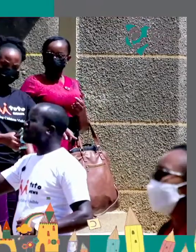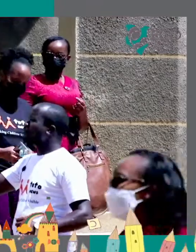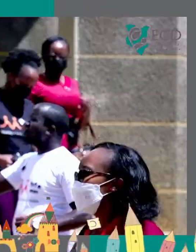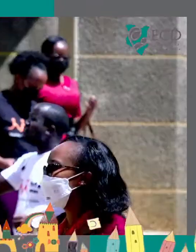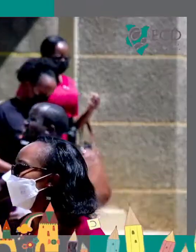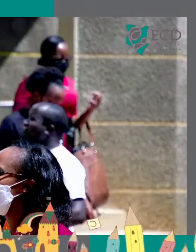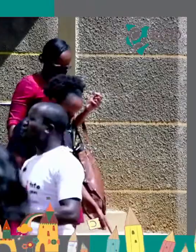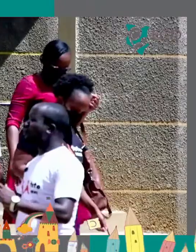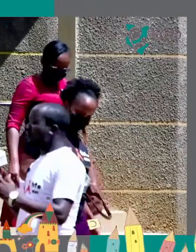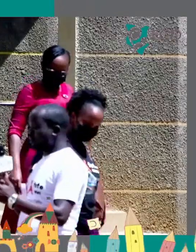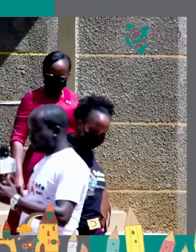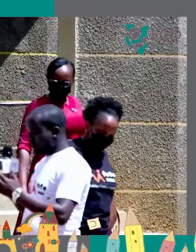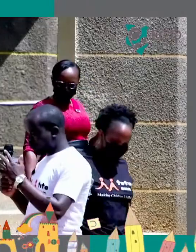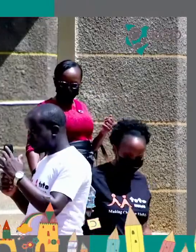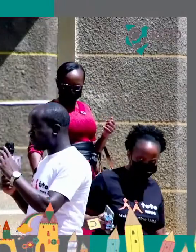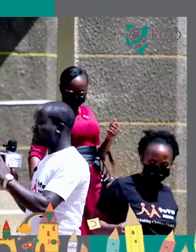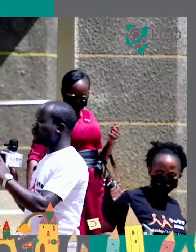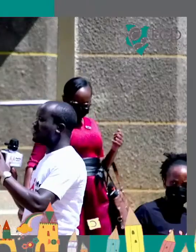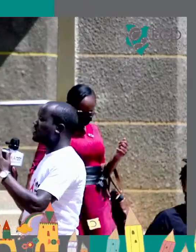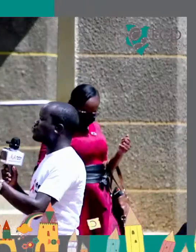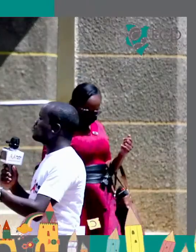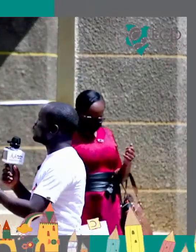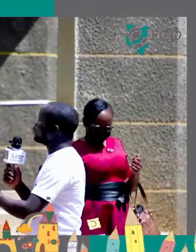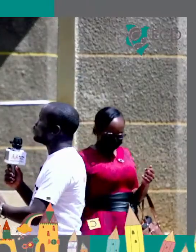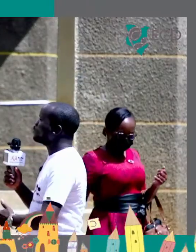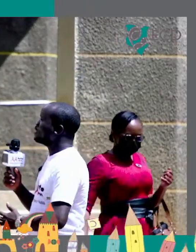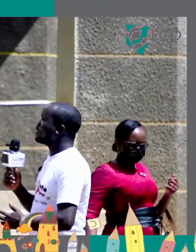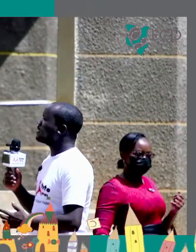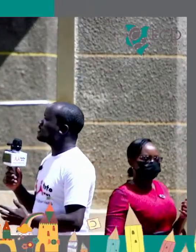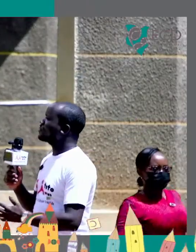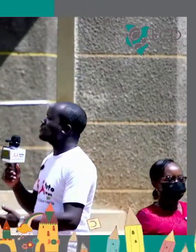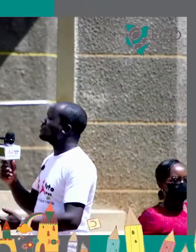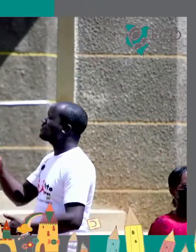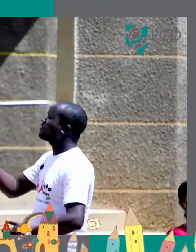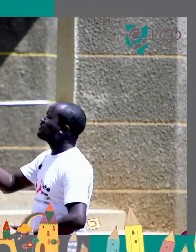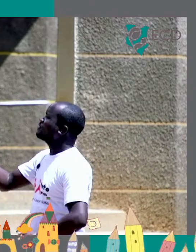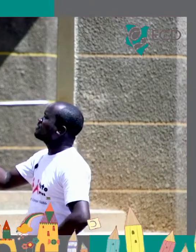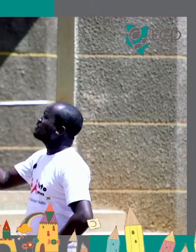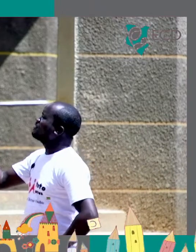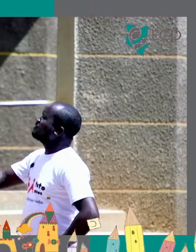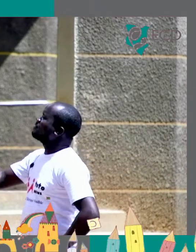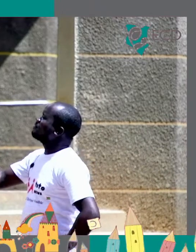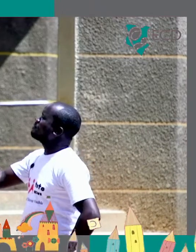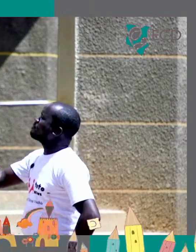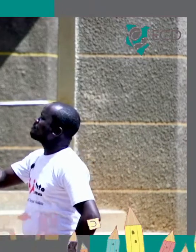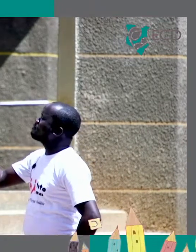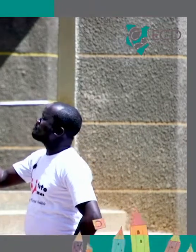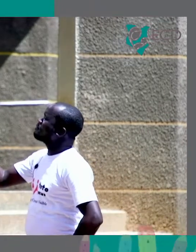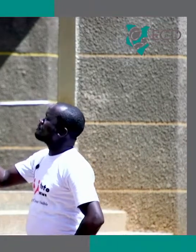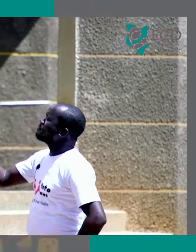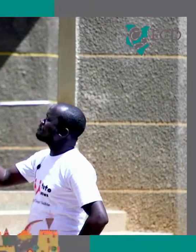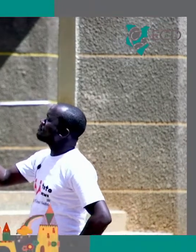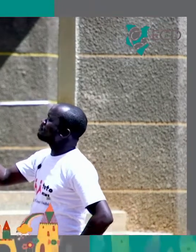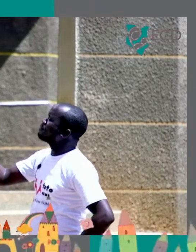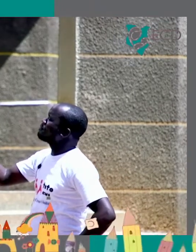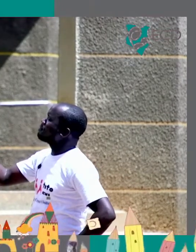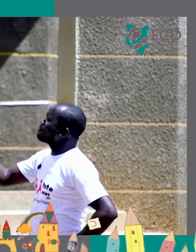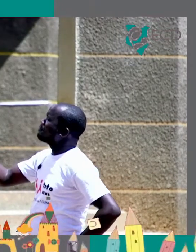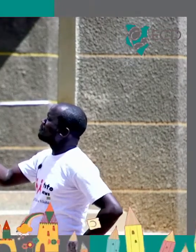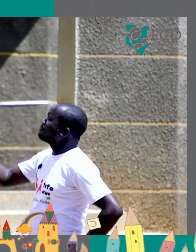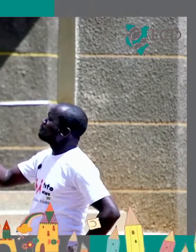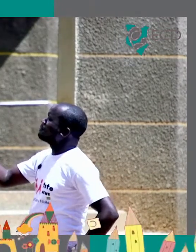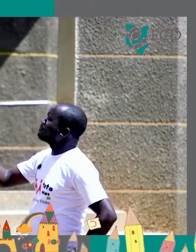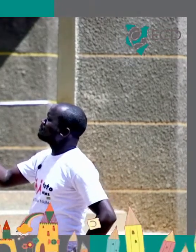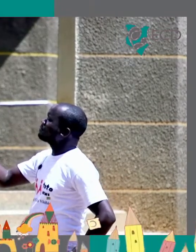in Siaya County. Yes. So, what has stood out for you in this session? What has really stood out for me